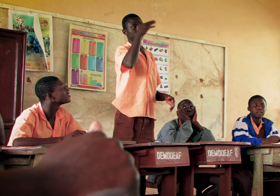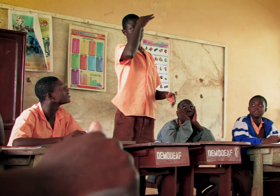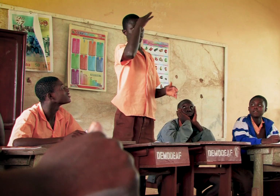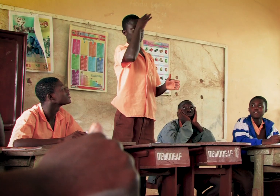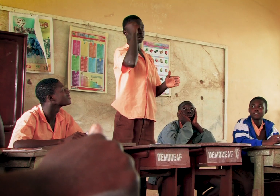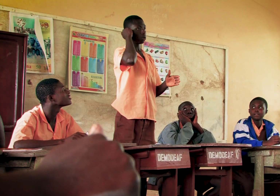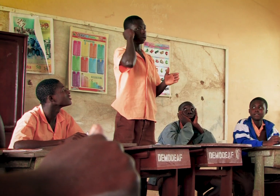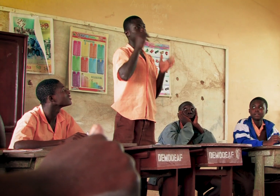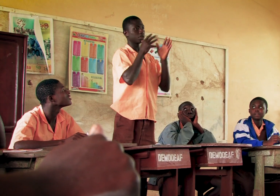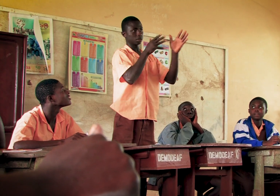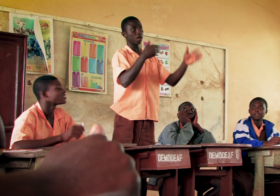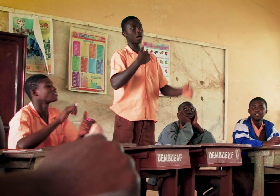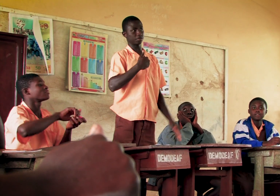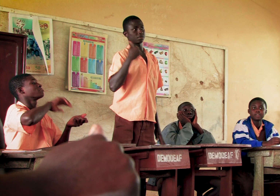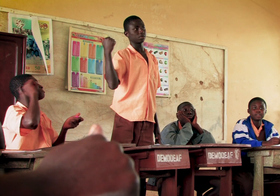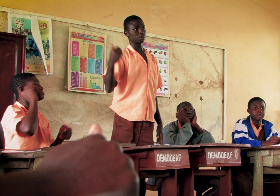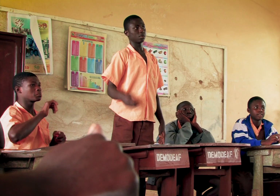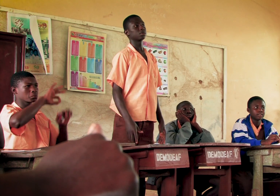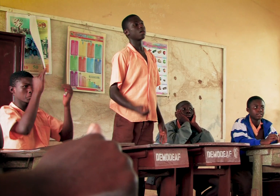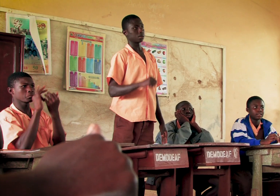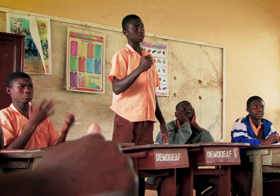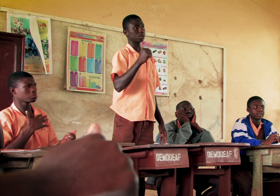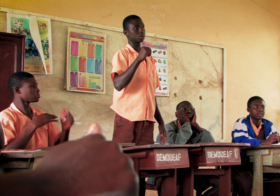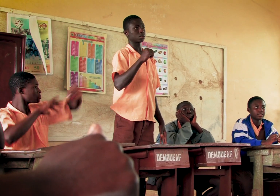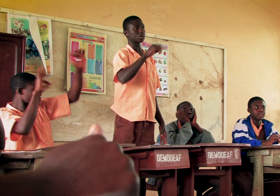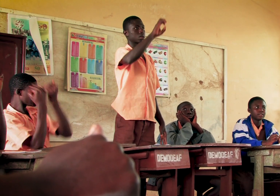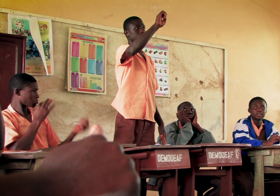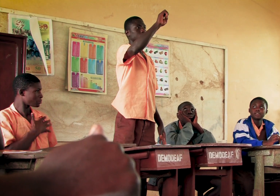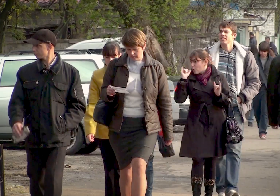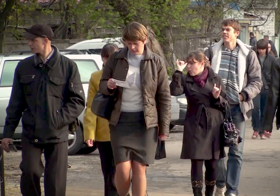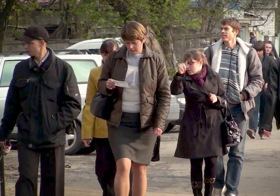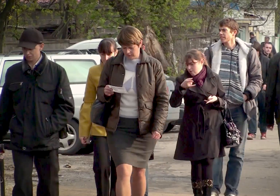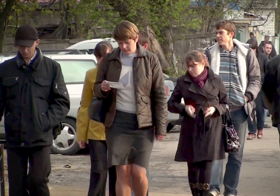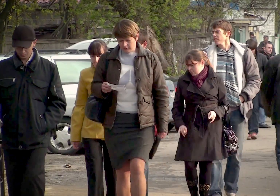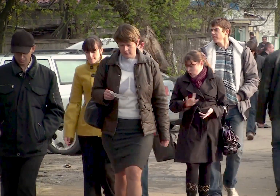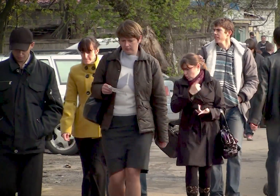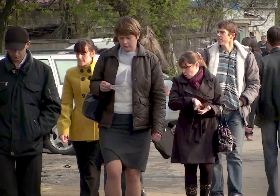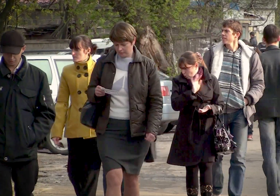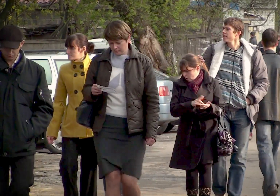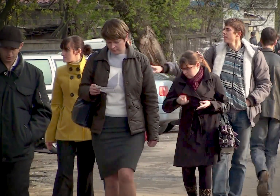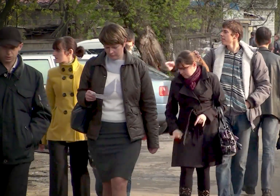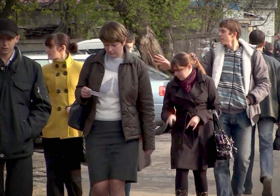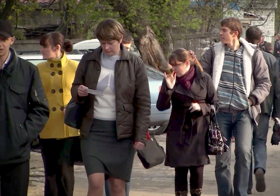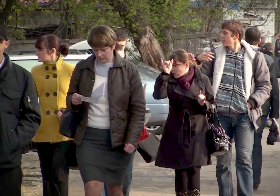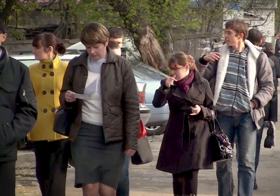why the languages of the world are in some ways similar to each other and in other ways different from each other. So there's that theoretical interest.